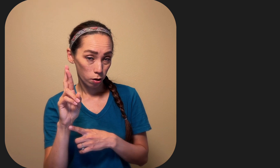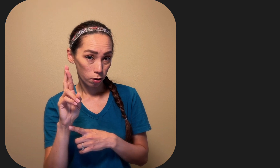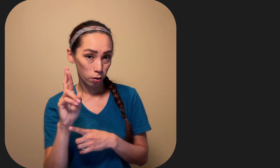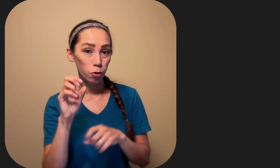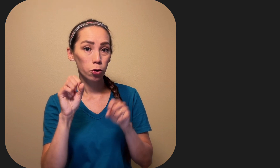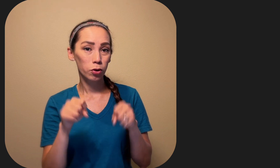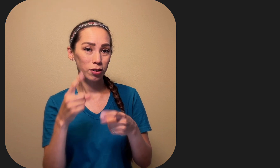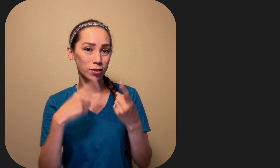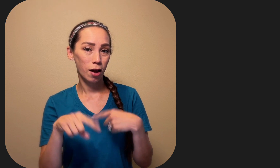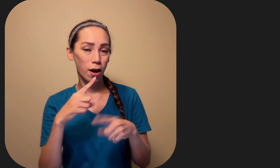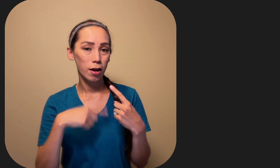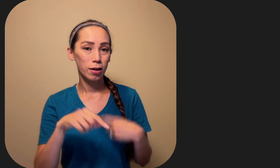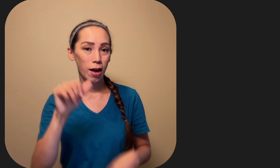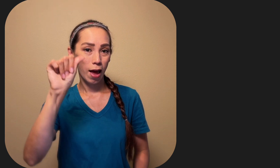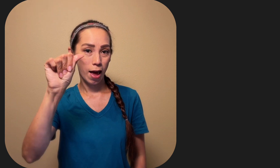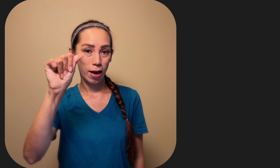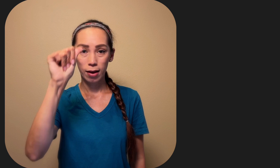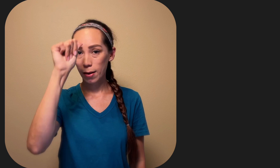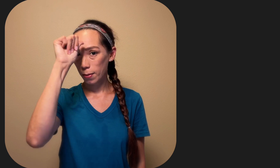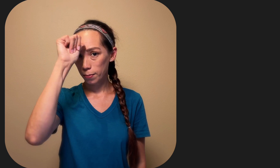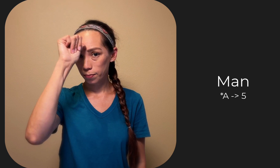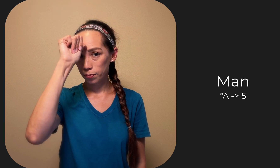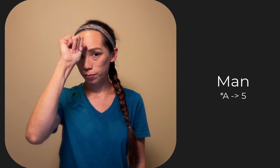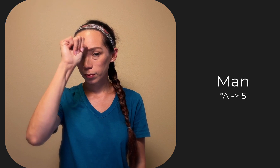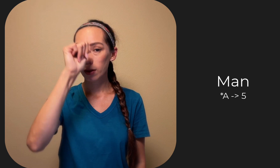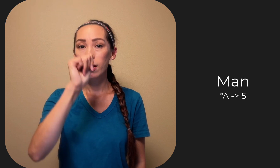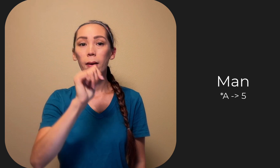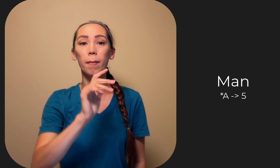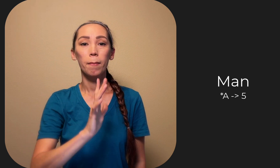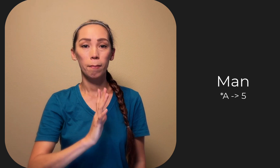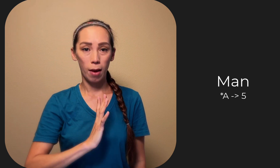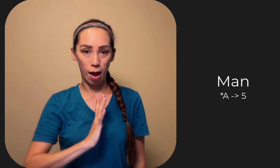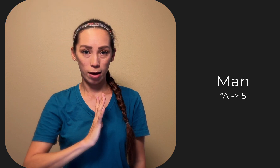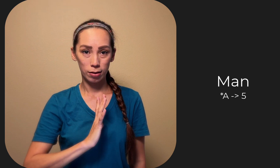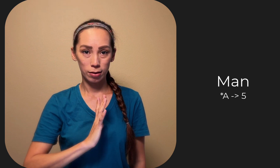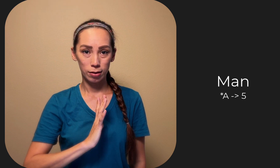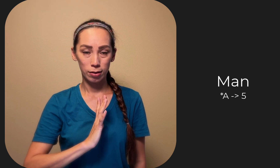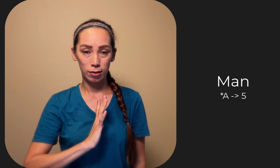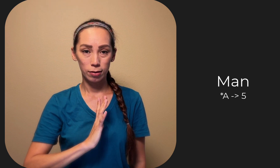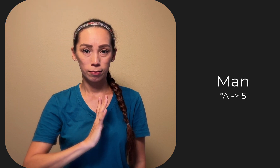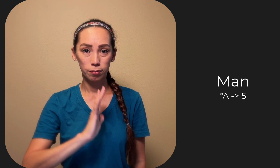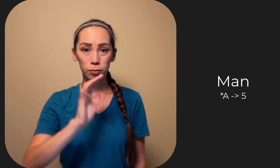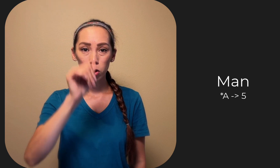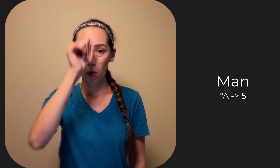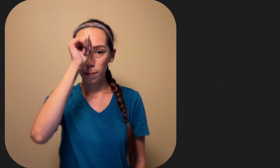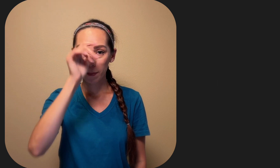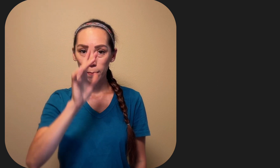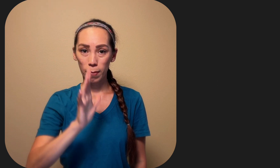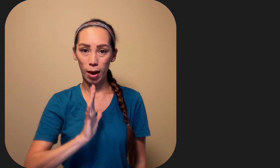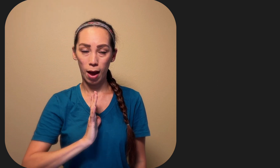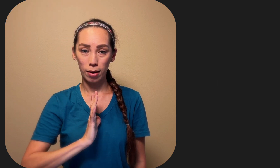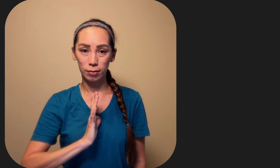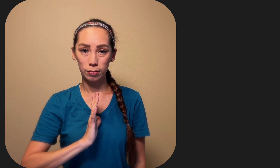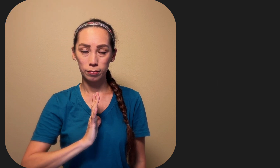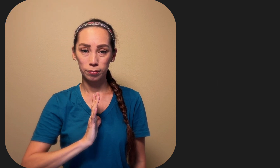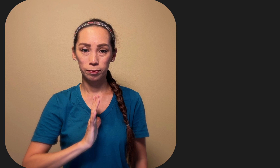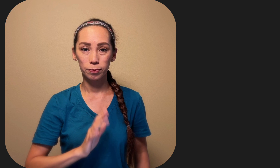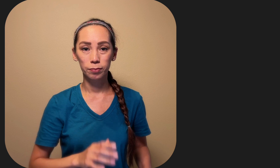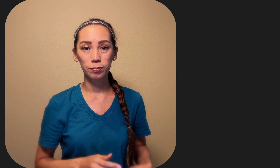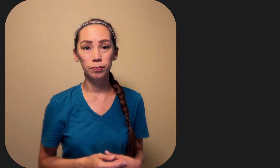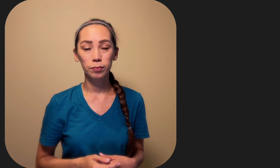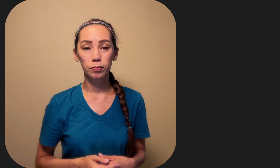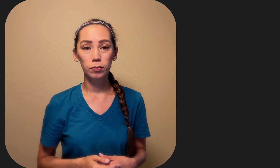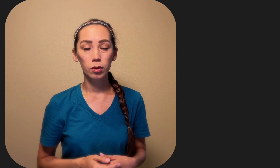chest. Man. Or you can sign man with the A on the top of your head and then change the A to a 5 as you